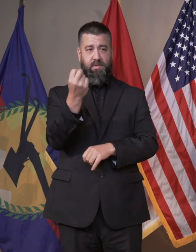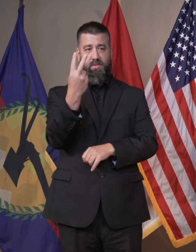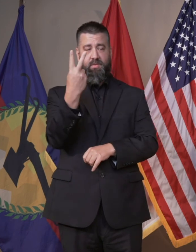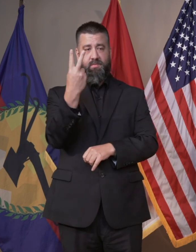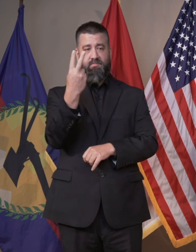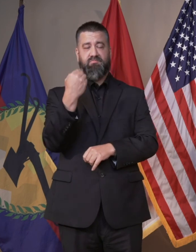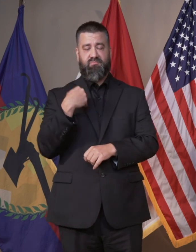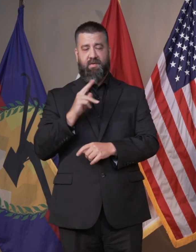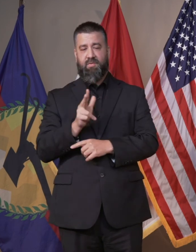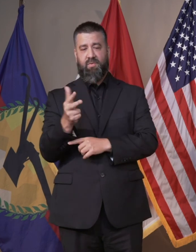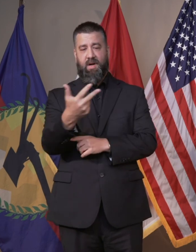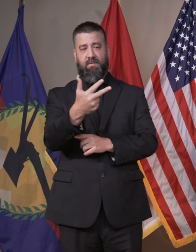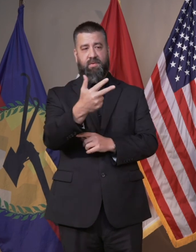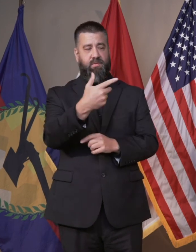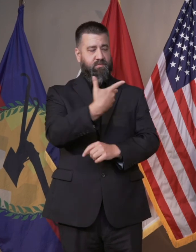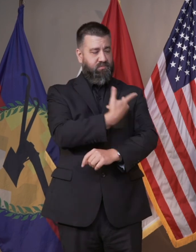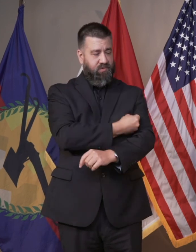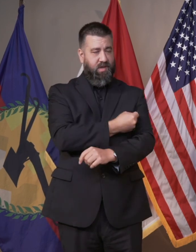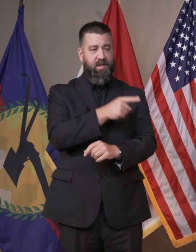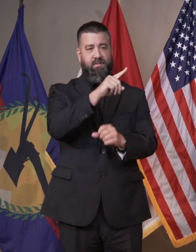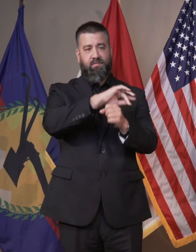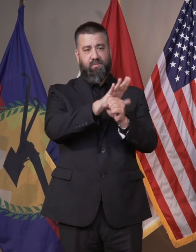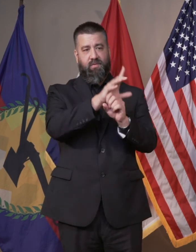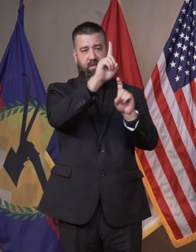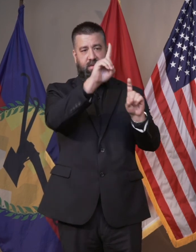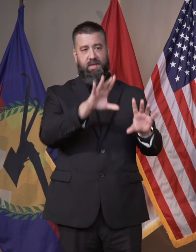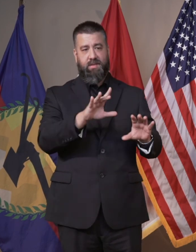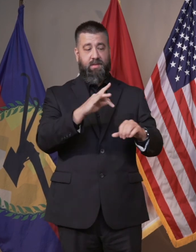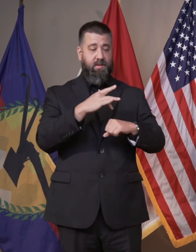and COVID testing available at the St. Louis County